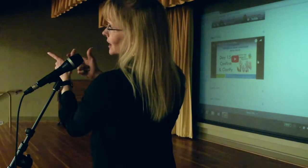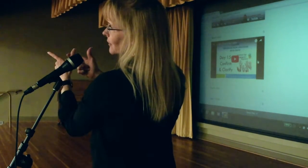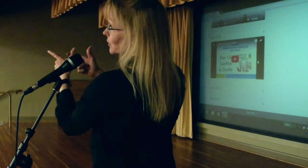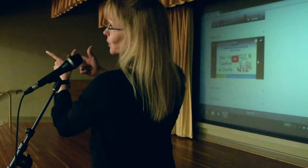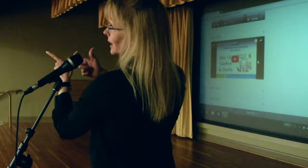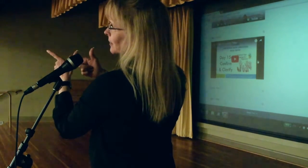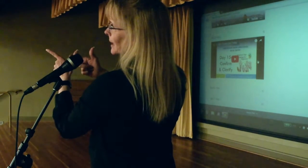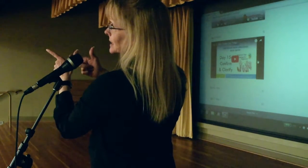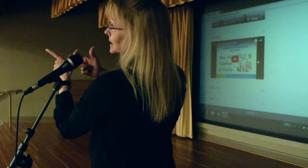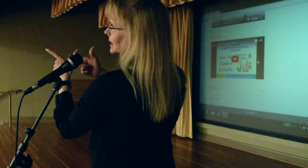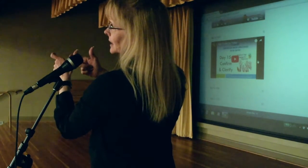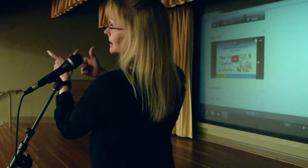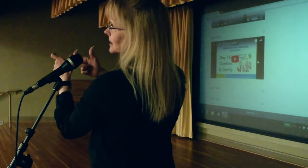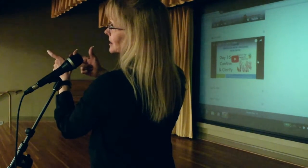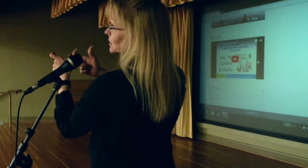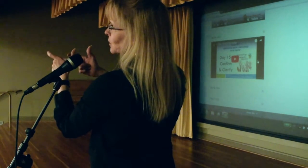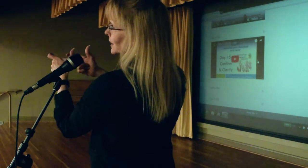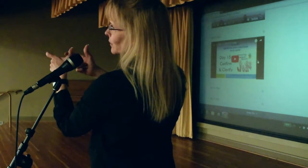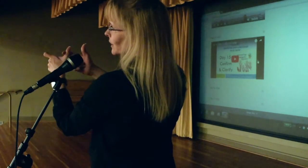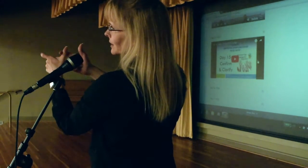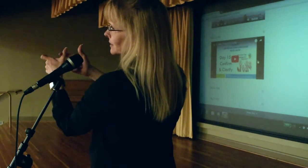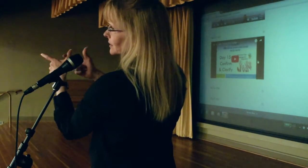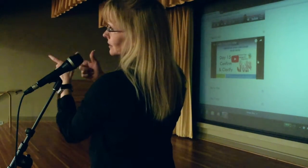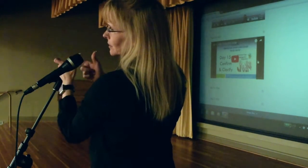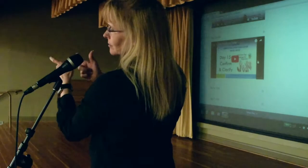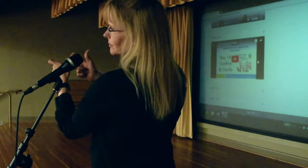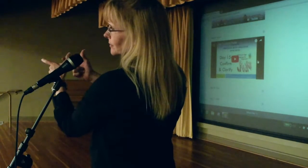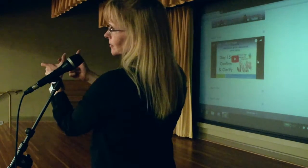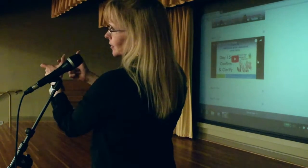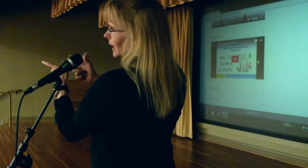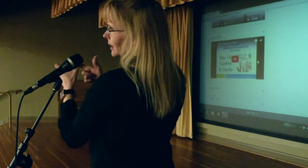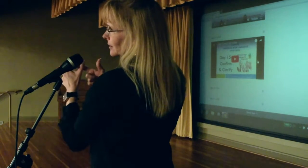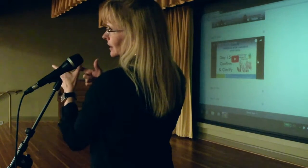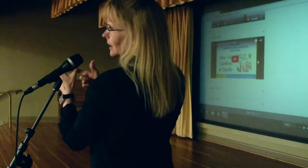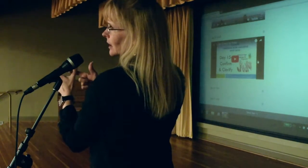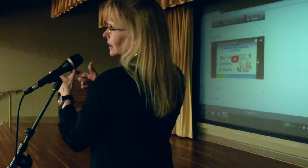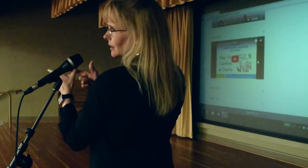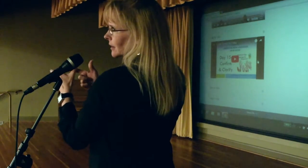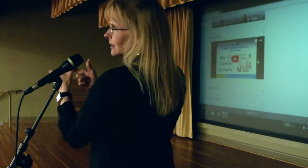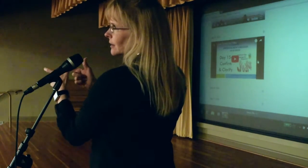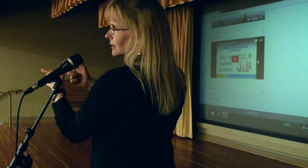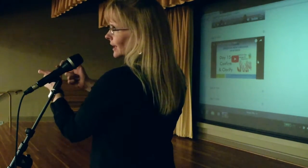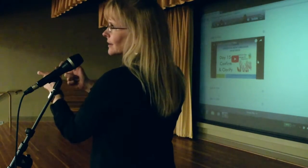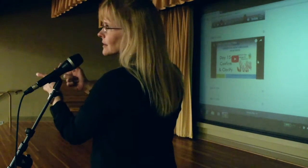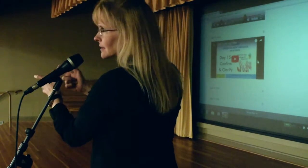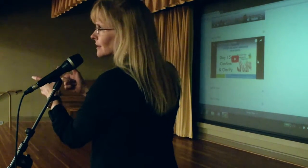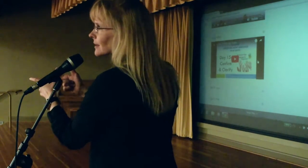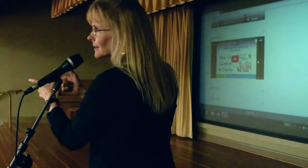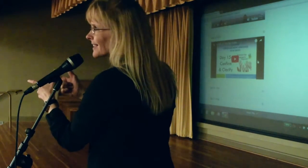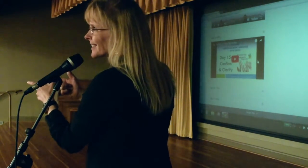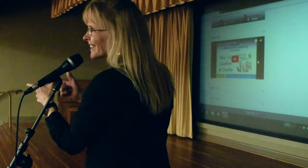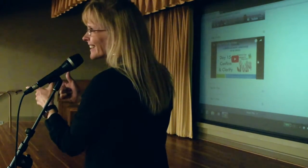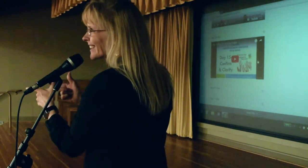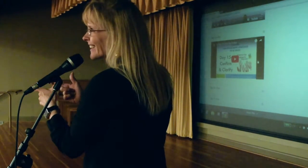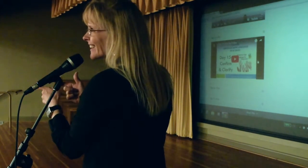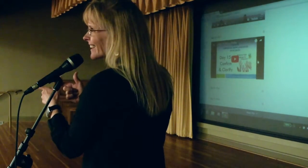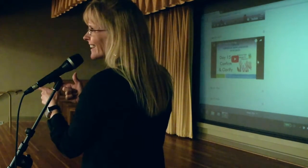sign for run. And basically, this is the one that runs, okay? Yes? If you're left-handed, do you go the